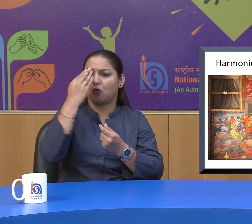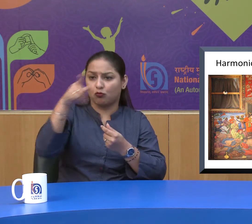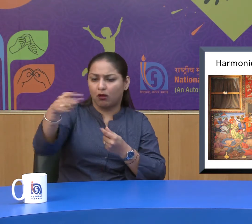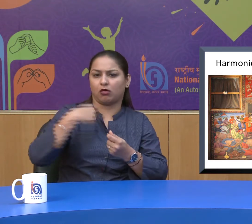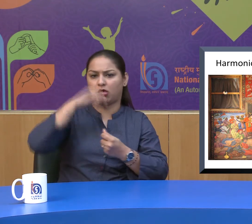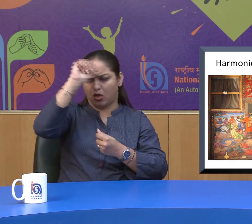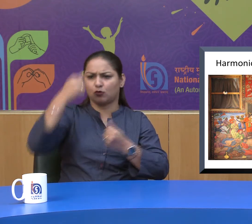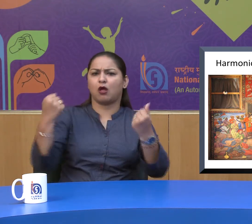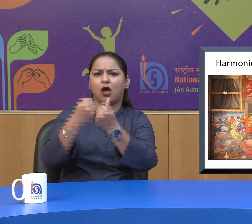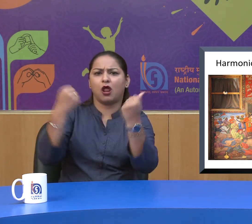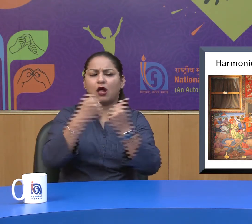rather than for religion.